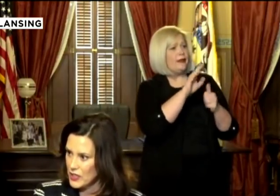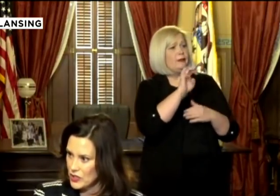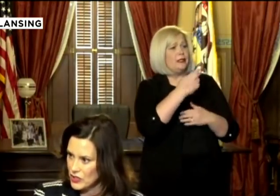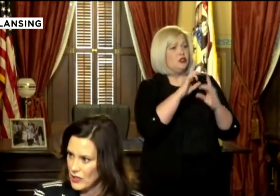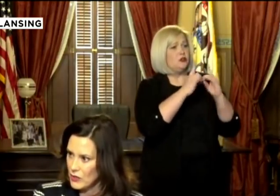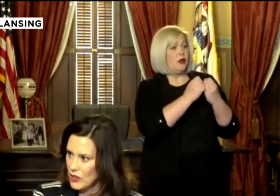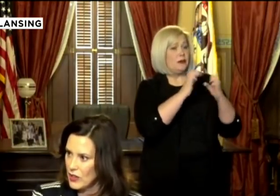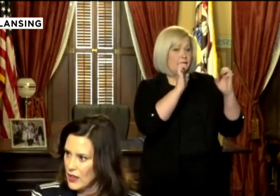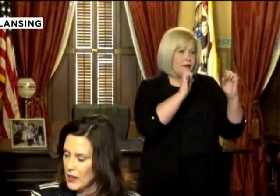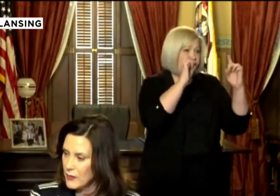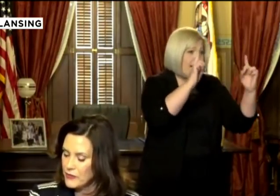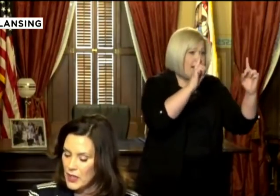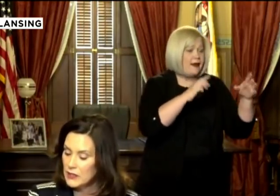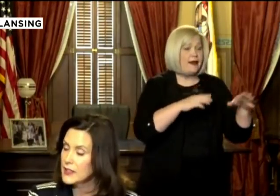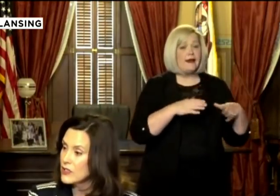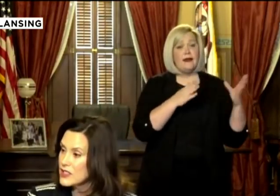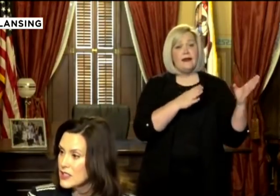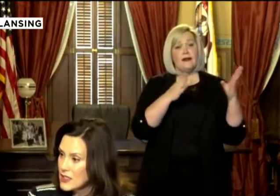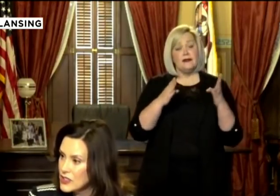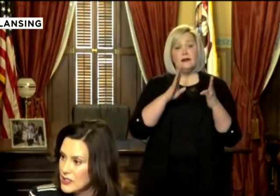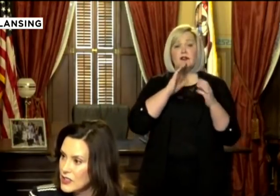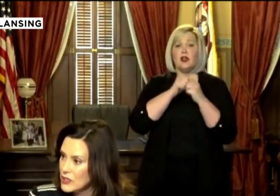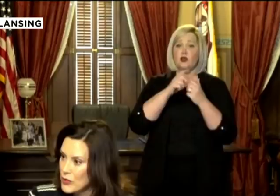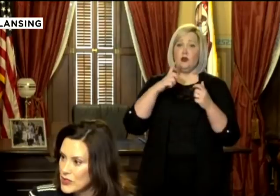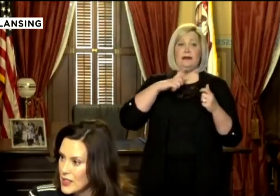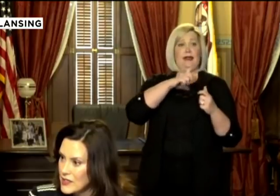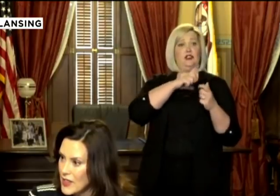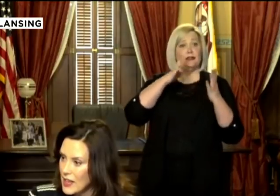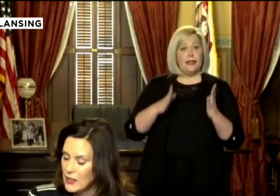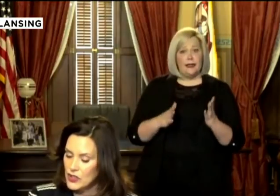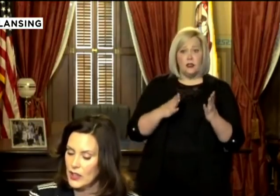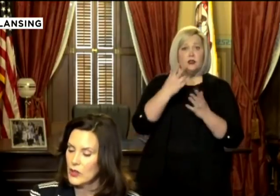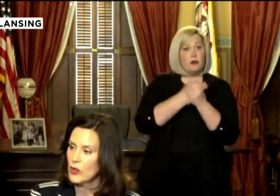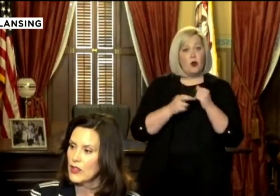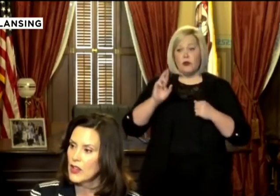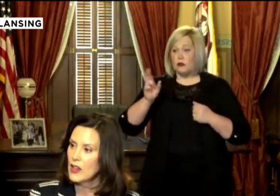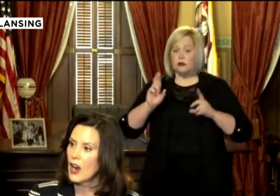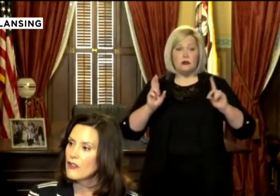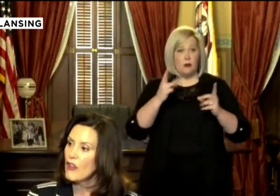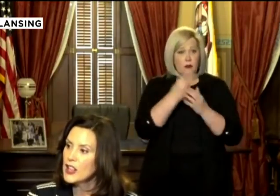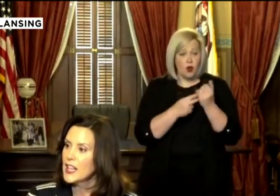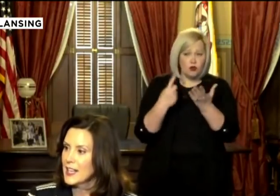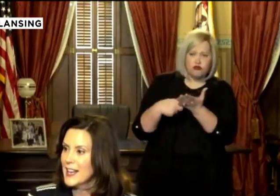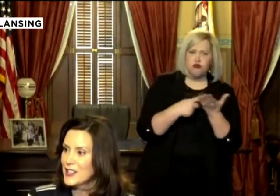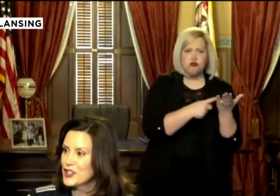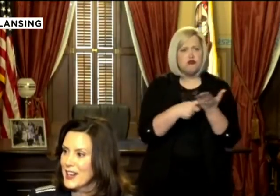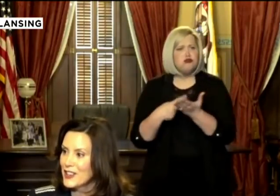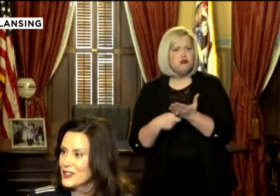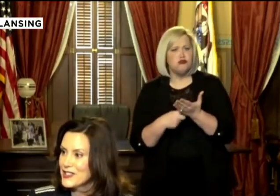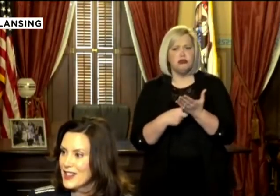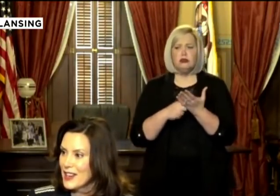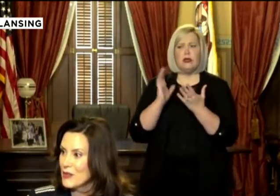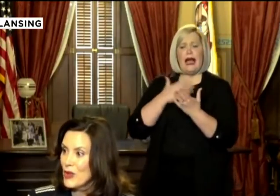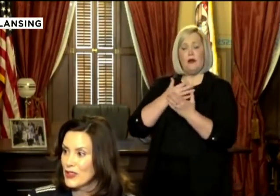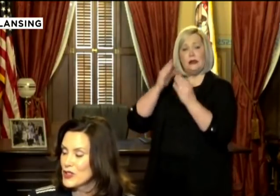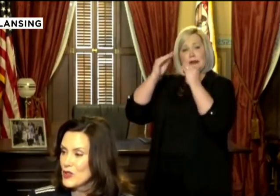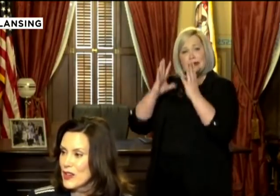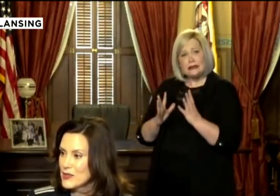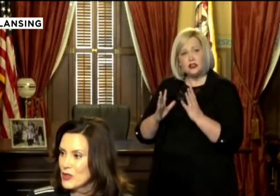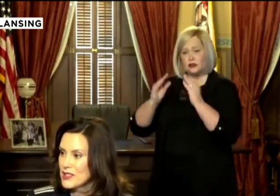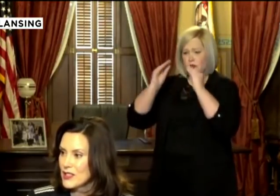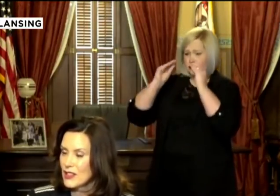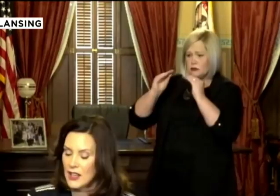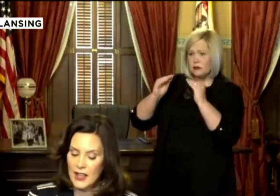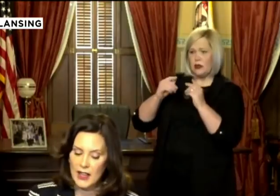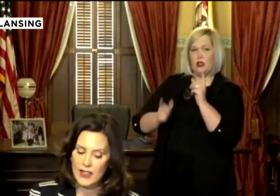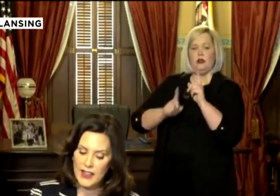Department of Education, talking with our leaders in the legislature, both sides of the aisle, talking with our frontline educators who are the